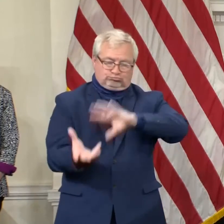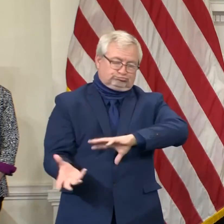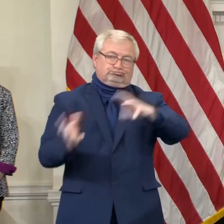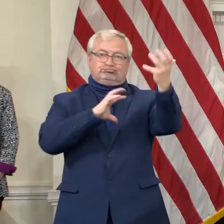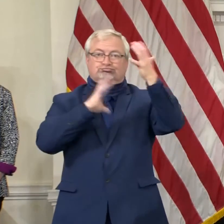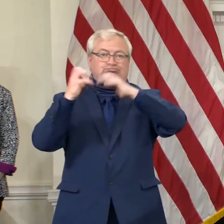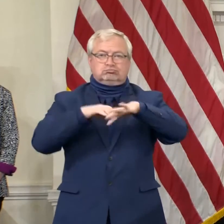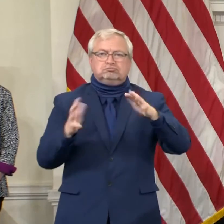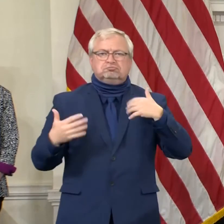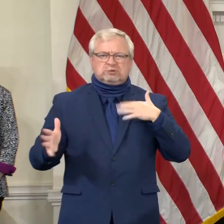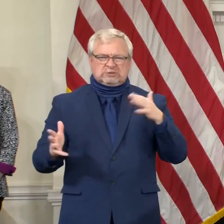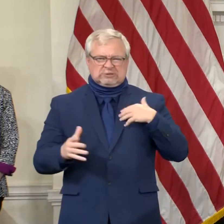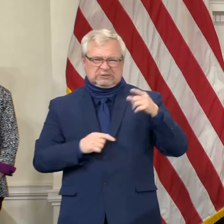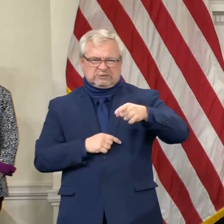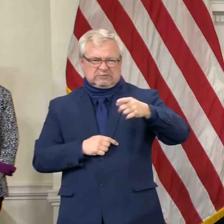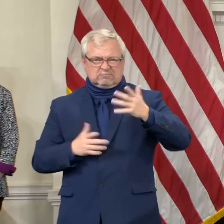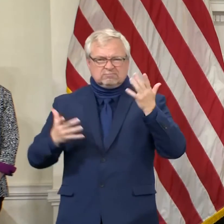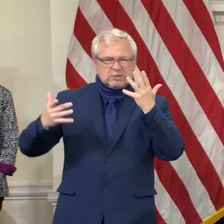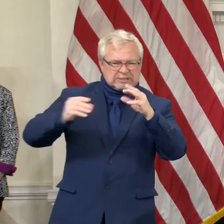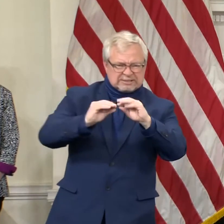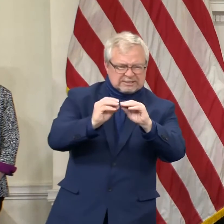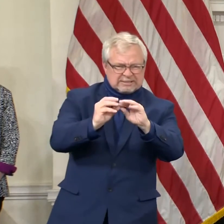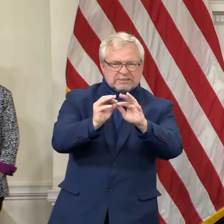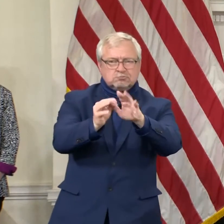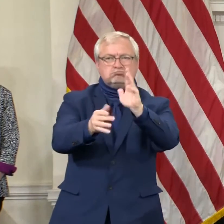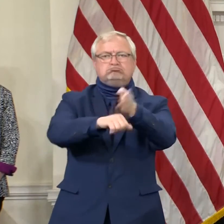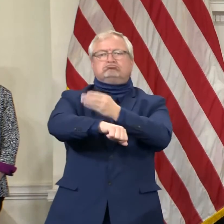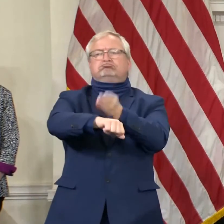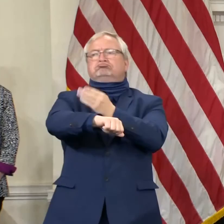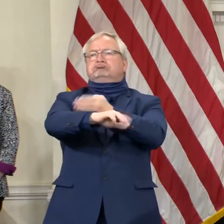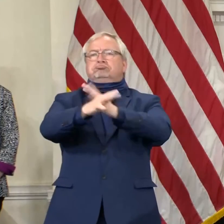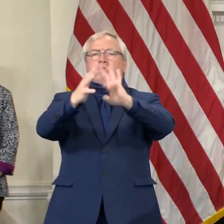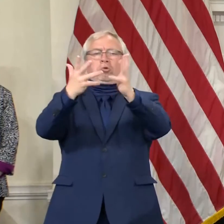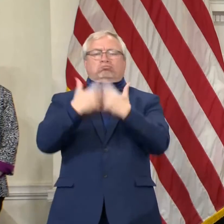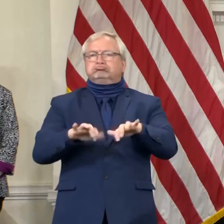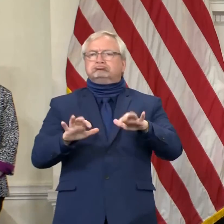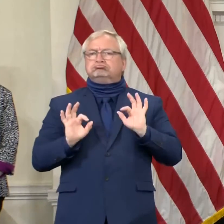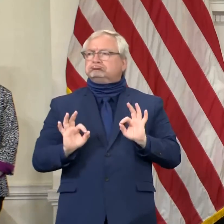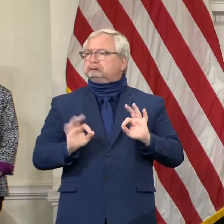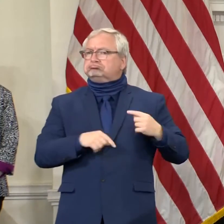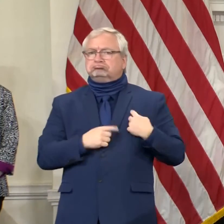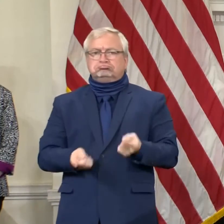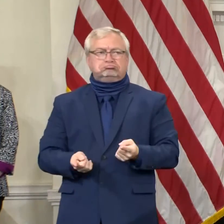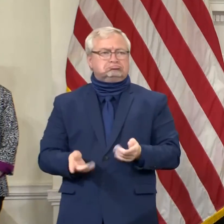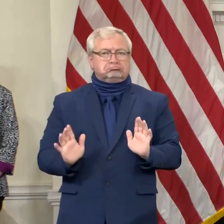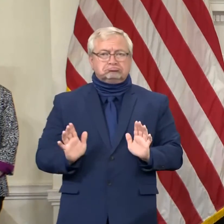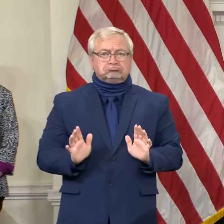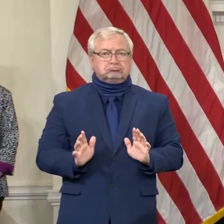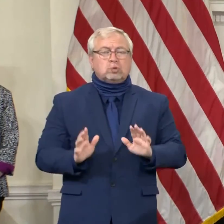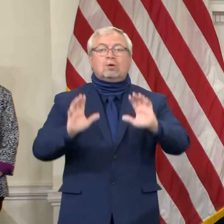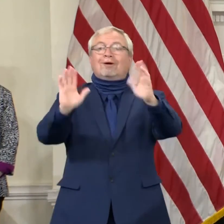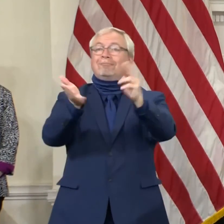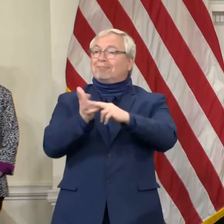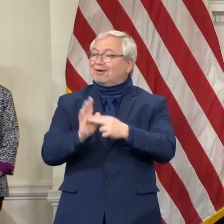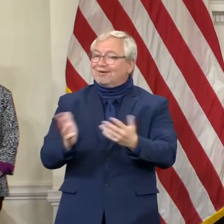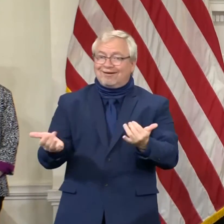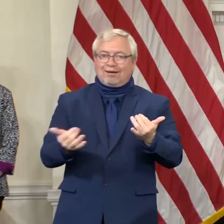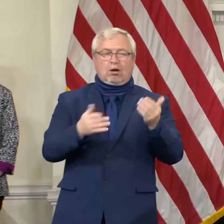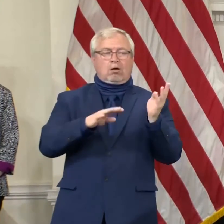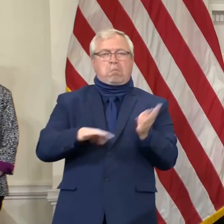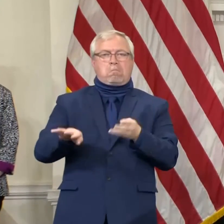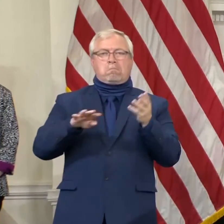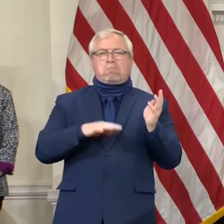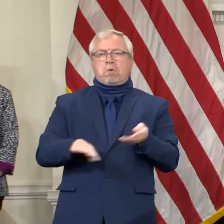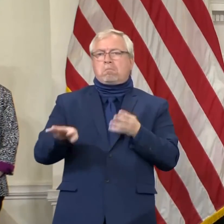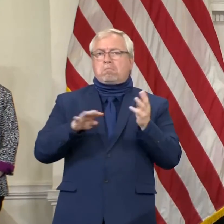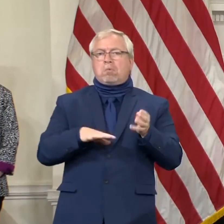week ago that we were going to get it fixed, and we got it fixed within a matter of days. So it's now functioning. Unfortunately,